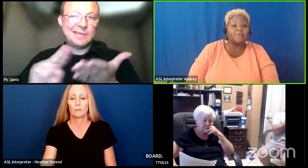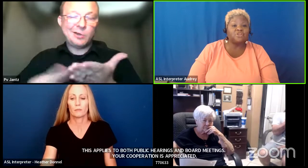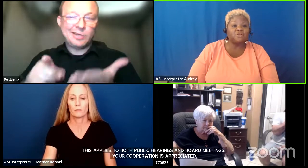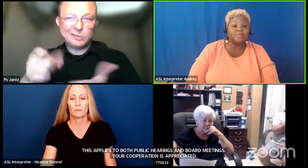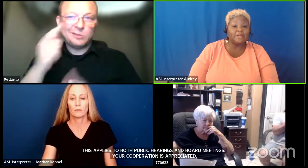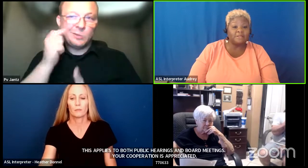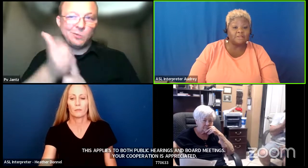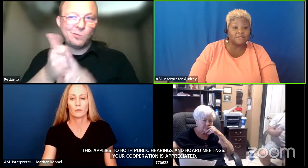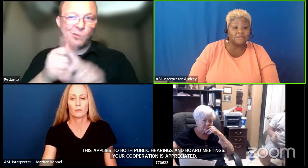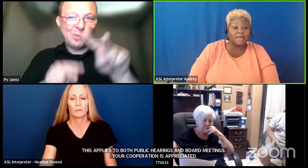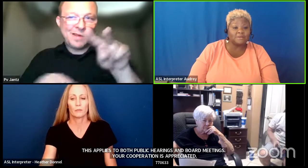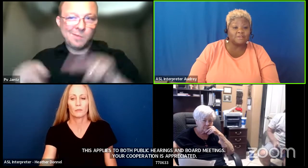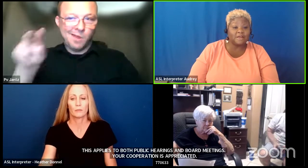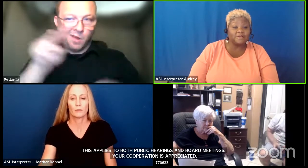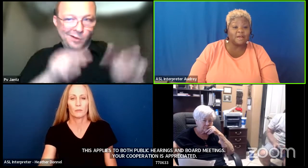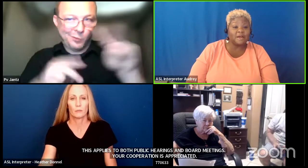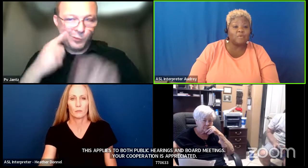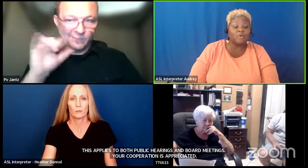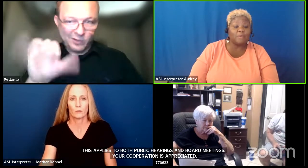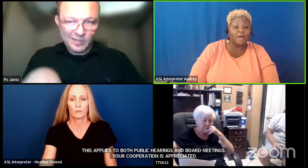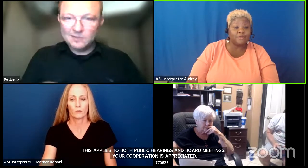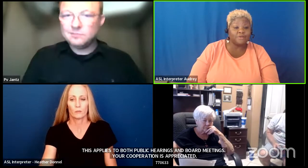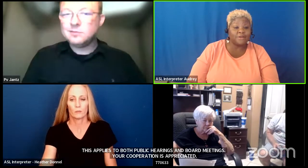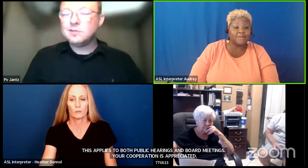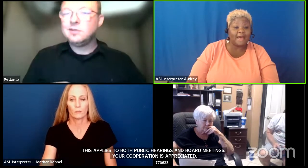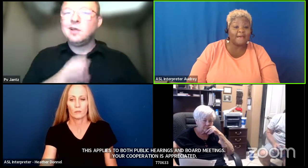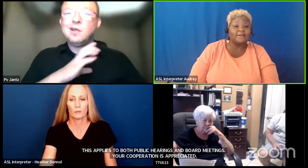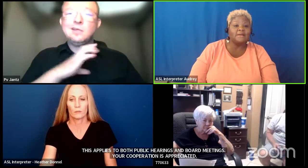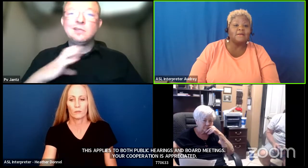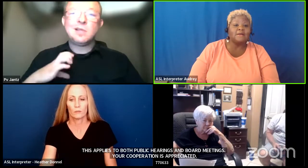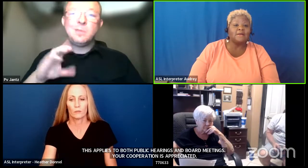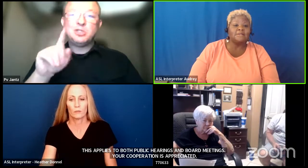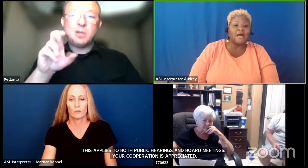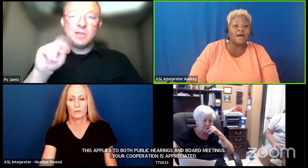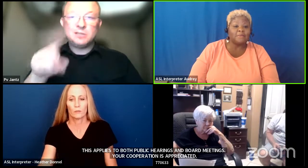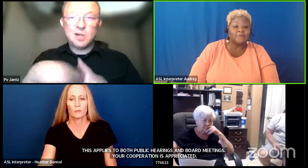and Commissioner Benton, as our secretary, will be monitoring that